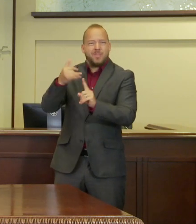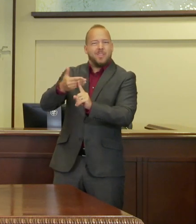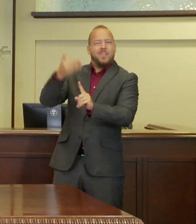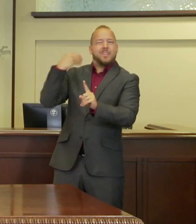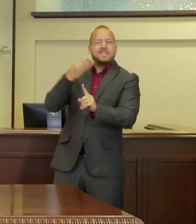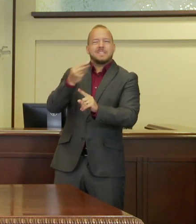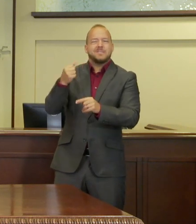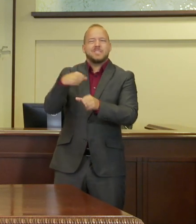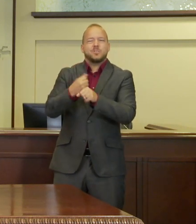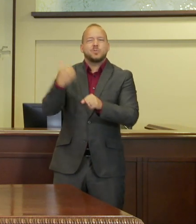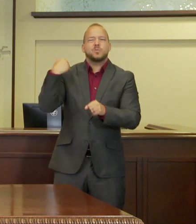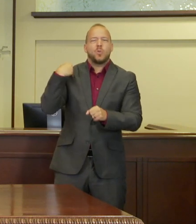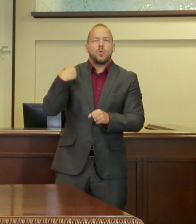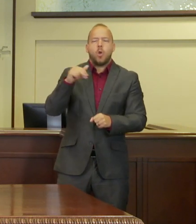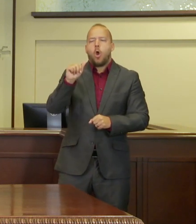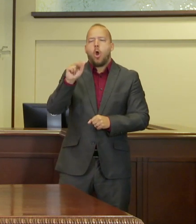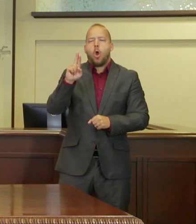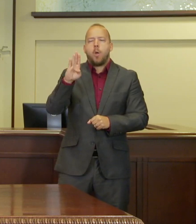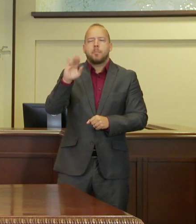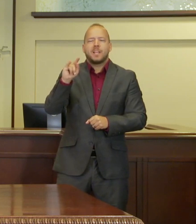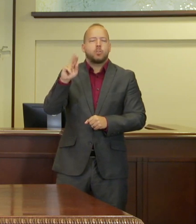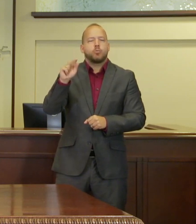was about cutting the pension for Kruger.